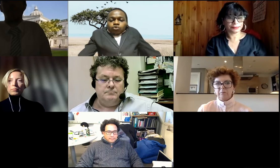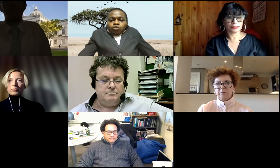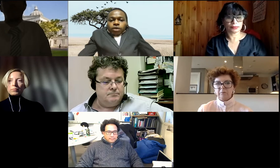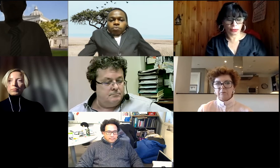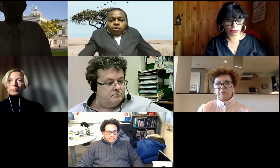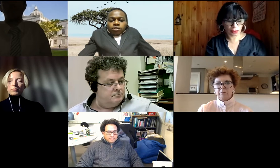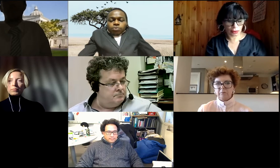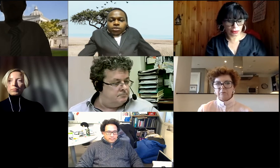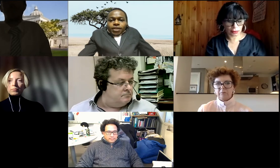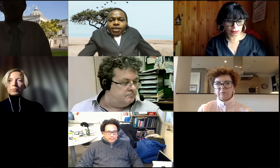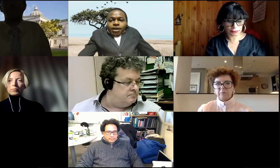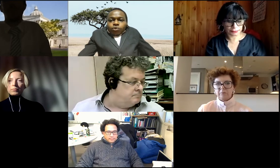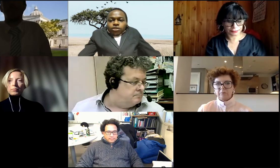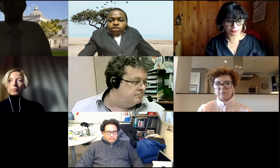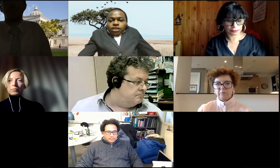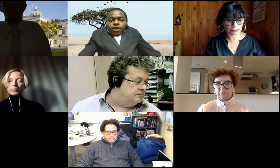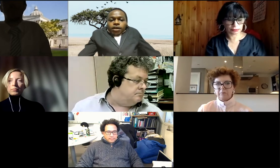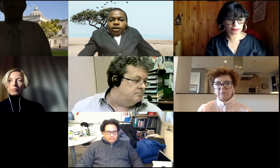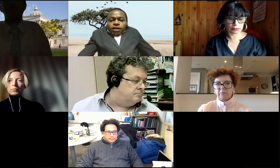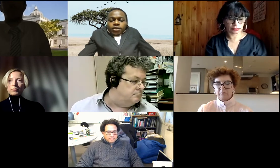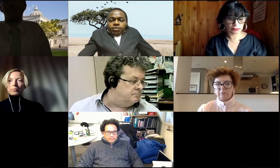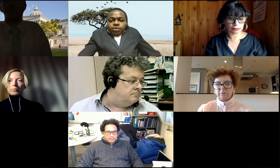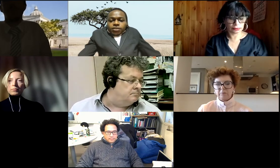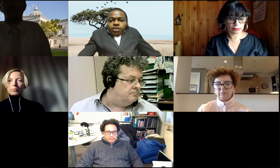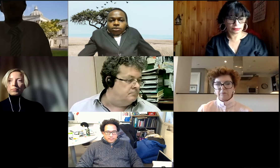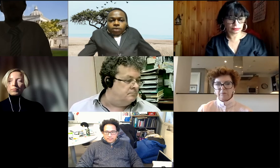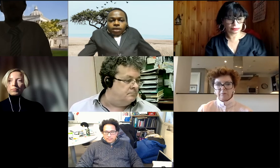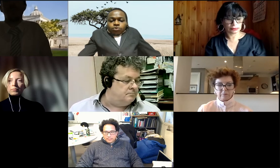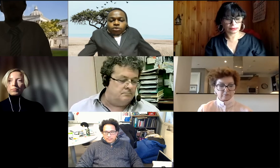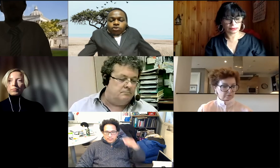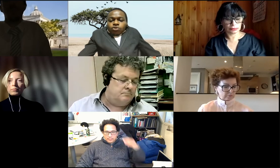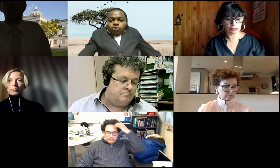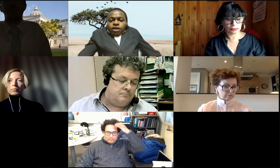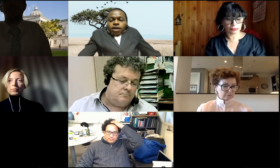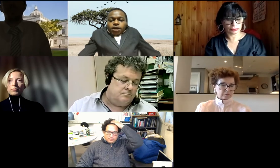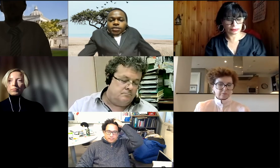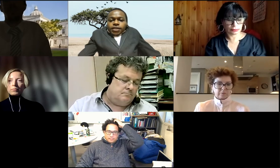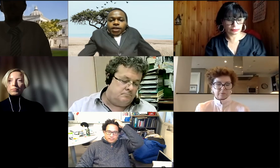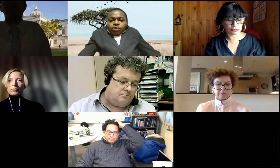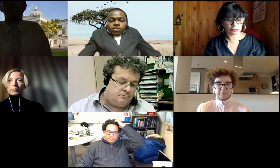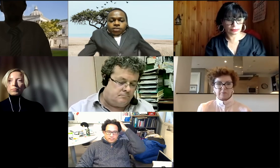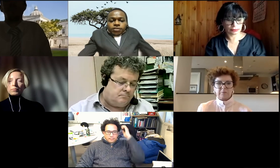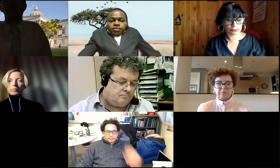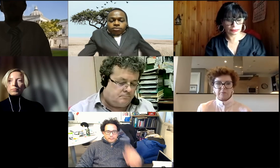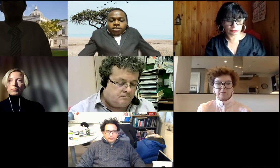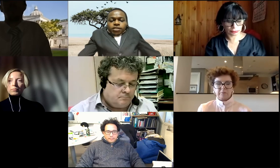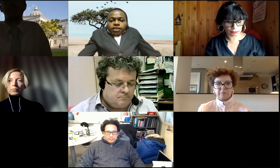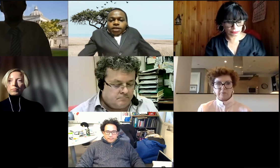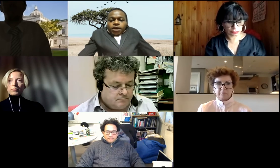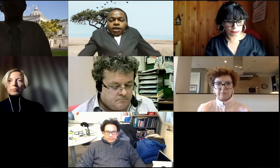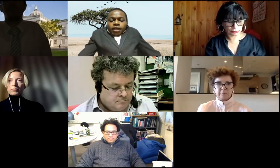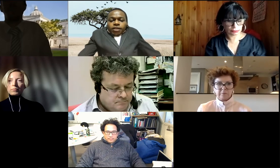do a multiple sign language interpretation. As we know, sign language is